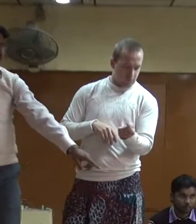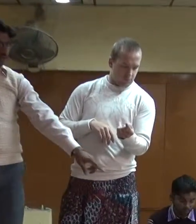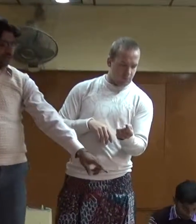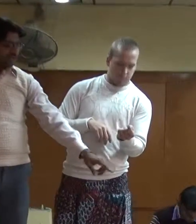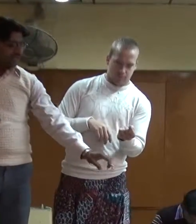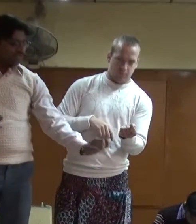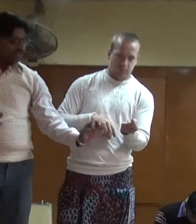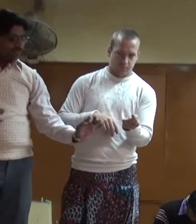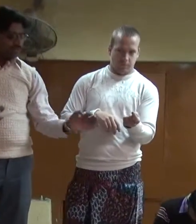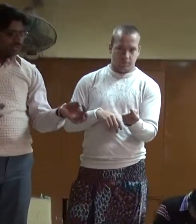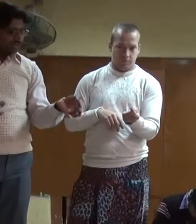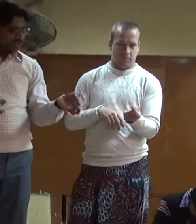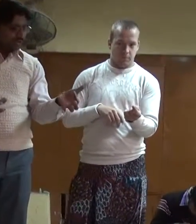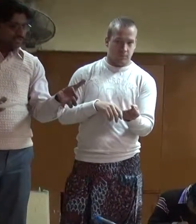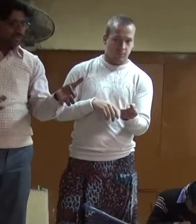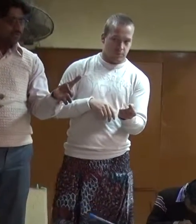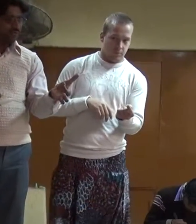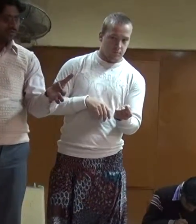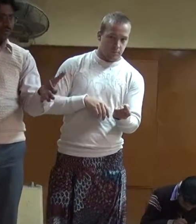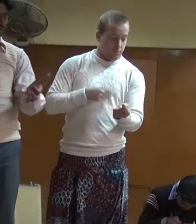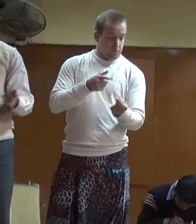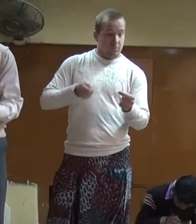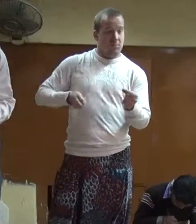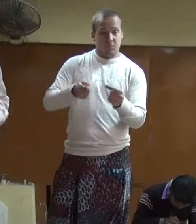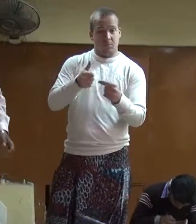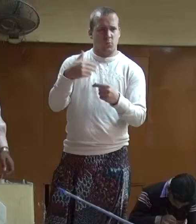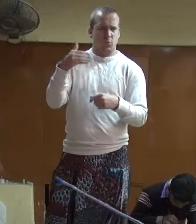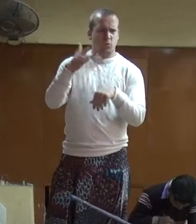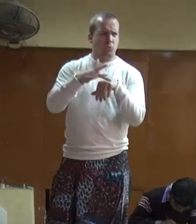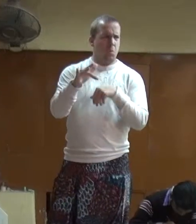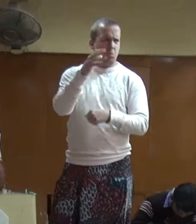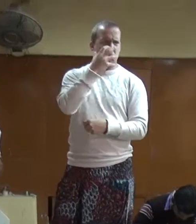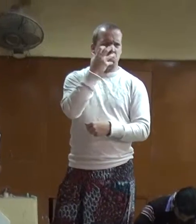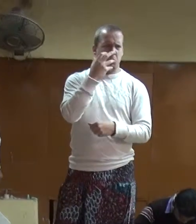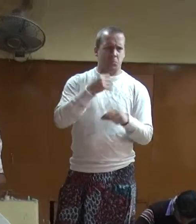because this wheel is very sharp, if any mistake, the blood is come out.